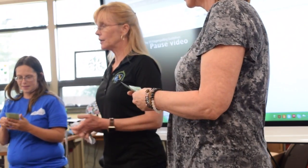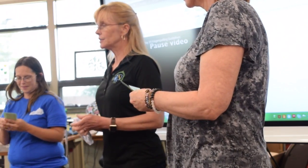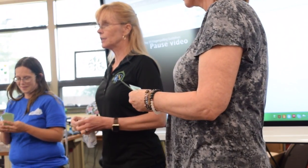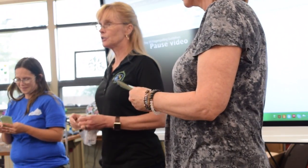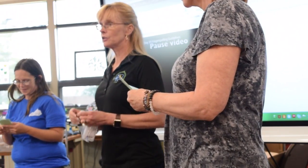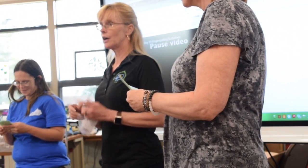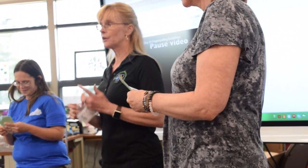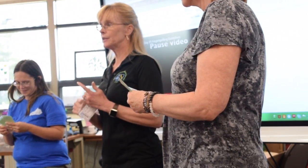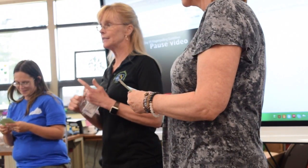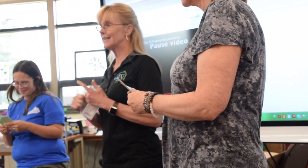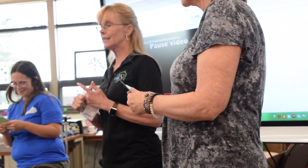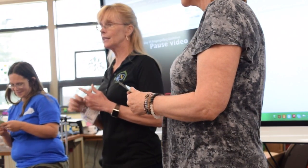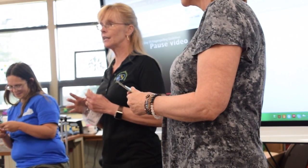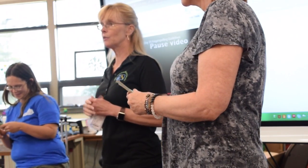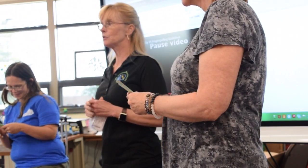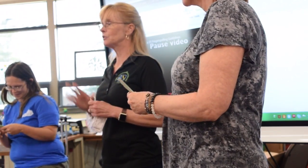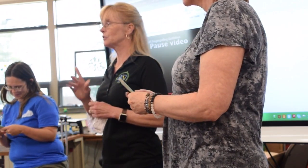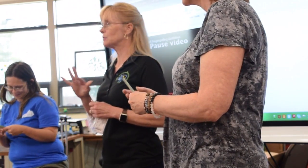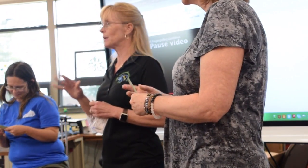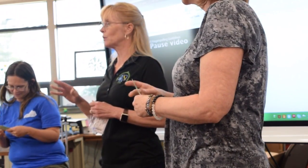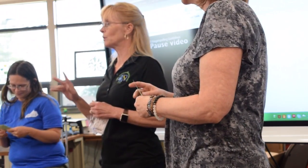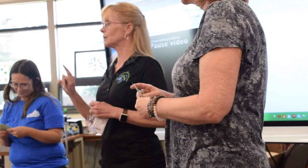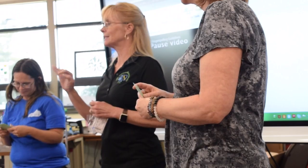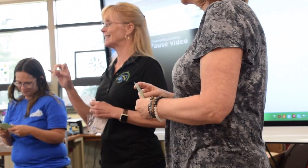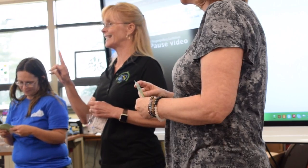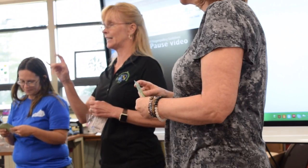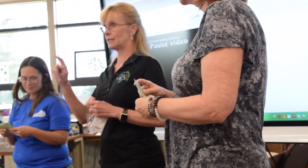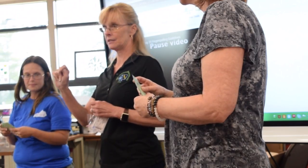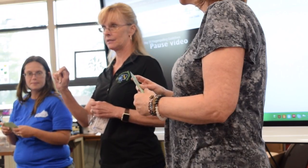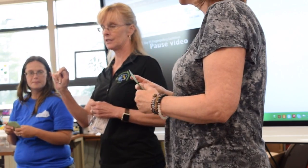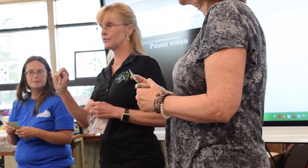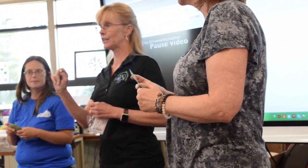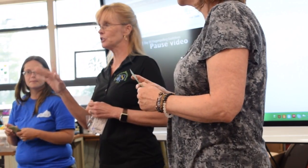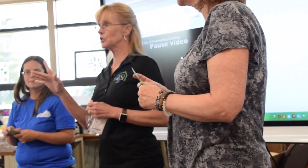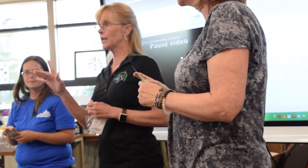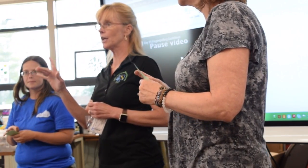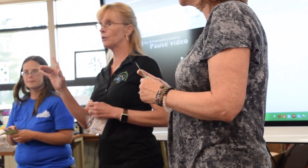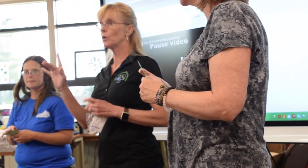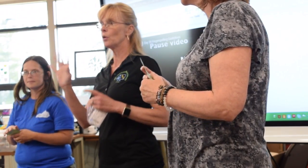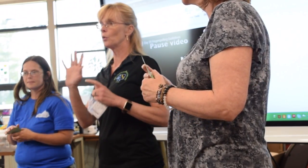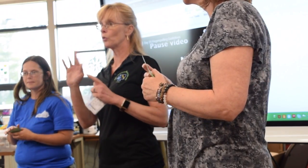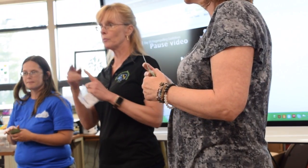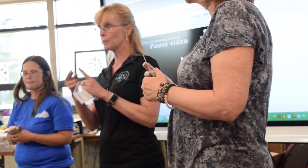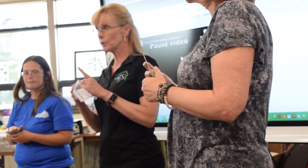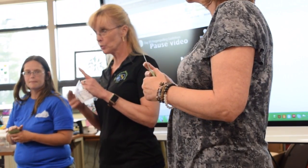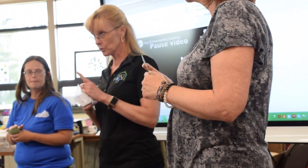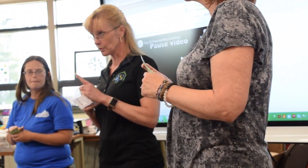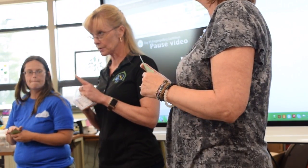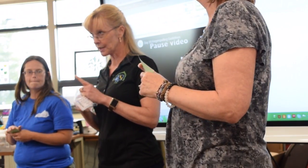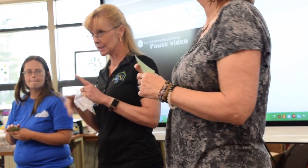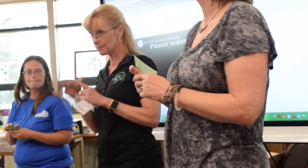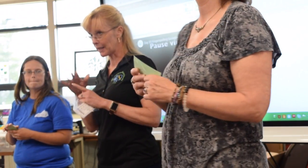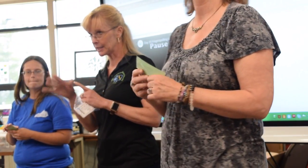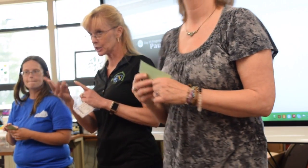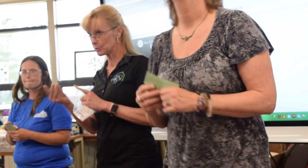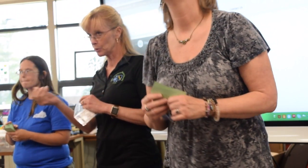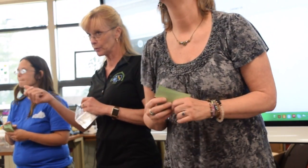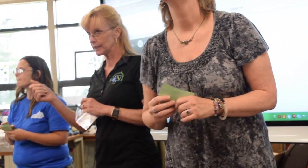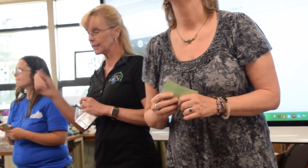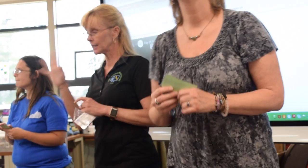to get your lottery ticket, and I want you to spell the word ticket as fast as you can, remembering the rules, and spell it smoothly and in